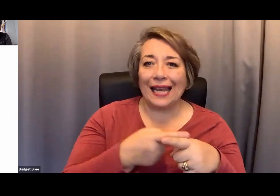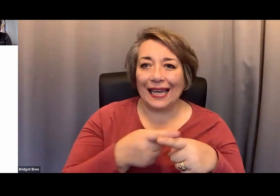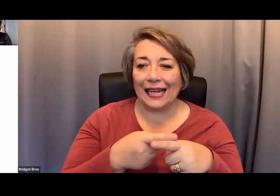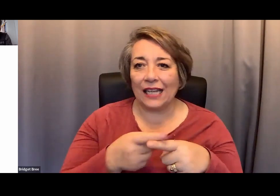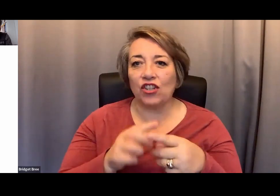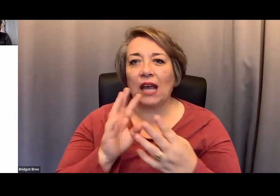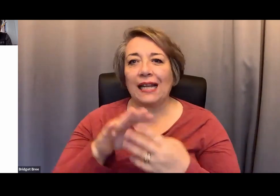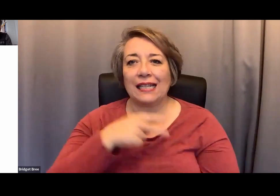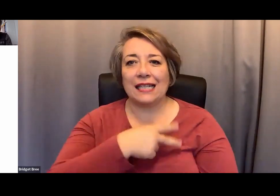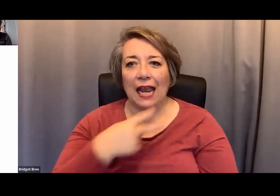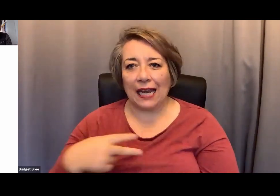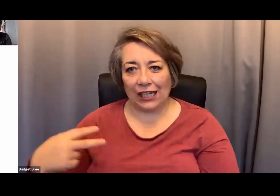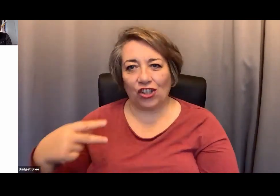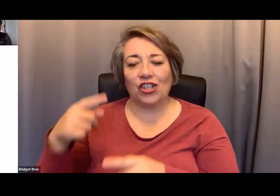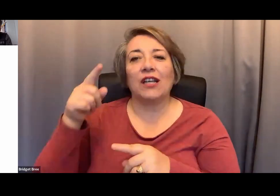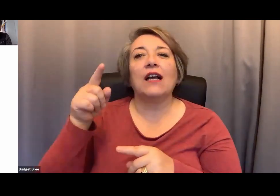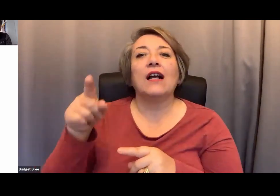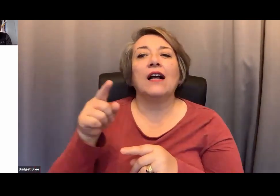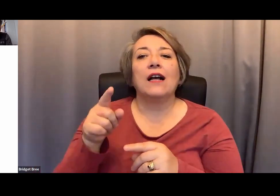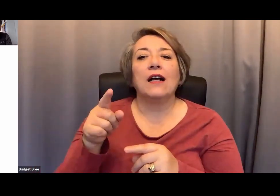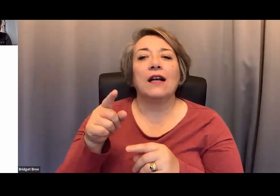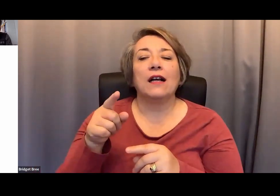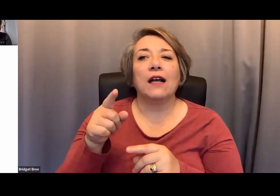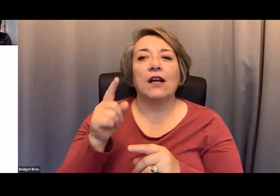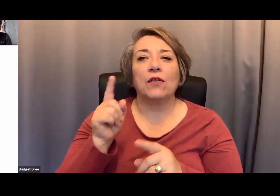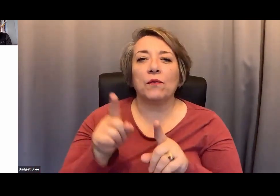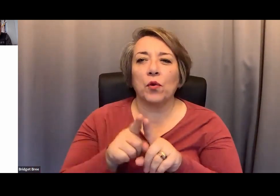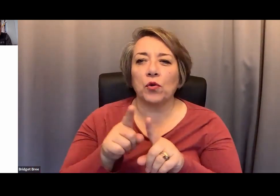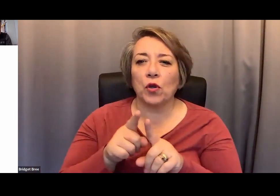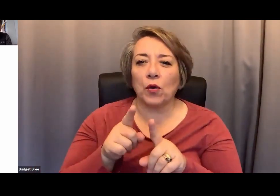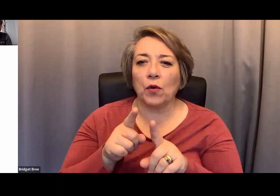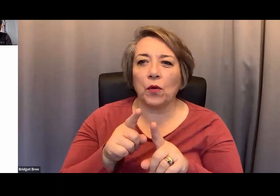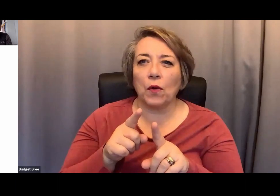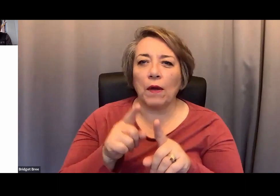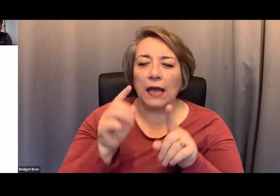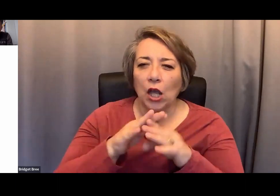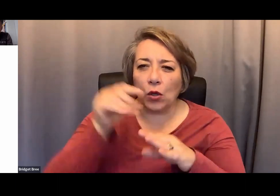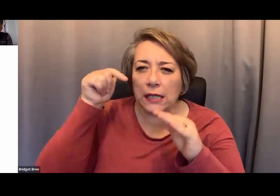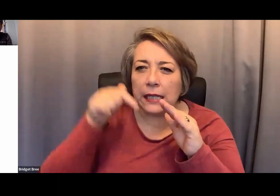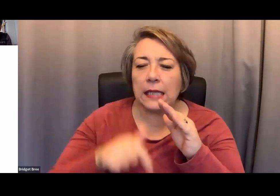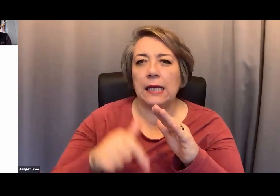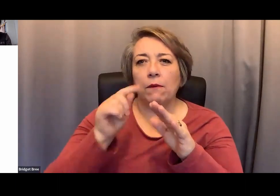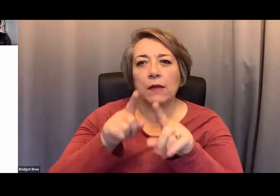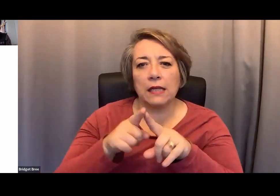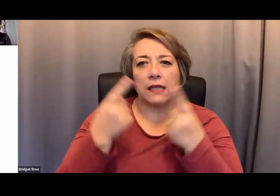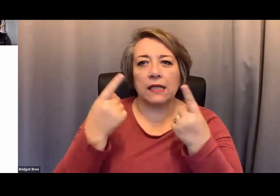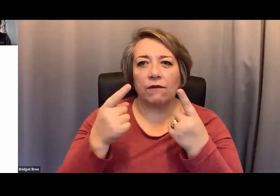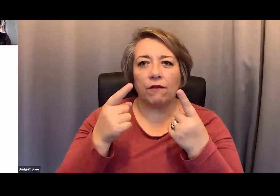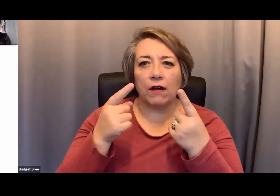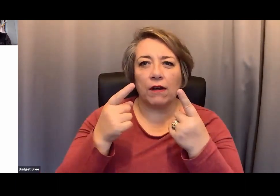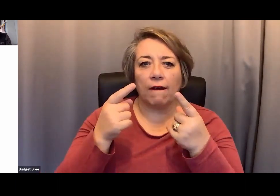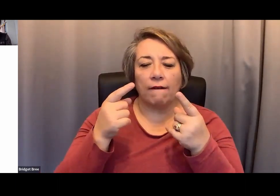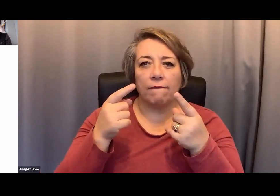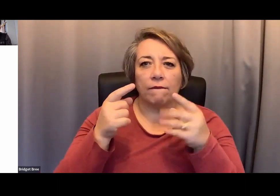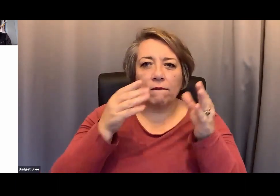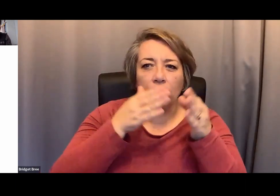support to that, a scientific publication that goes deep with the different focuses on allocation, on life